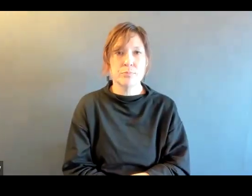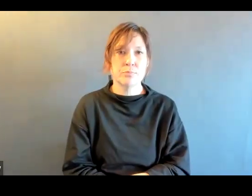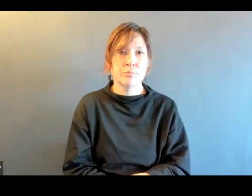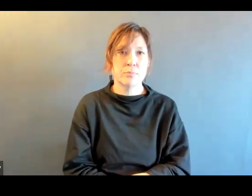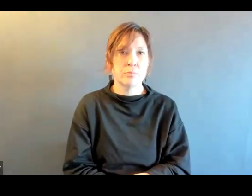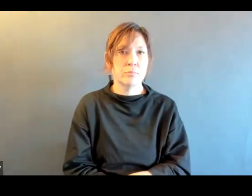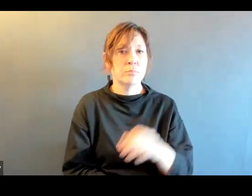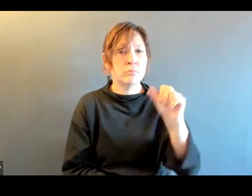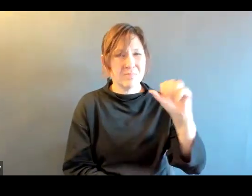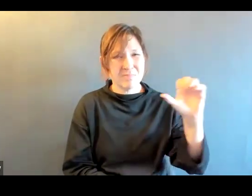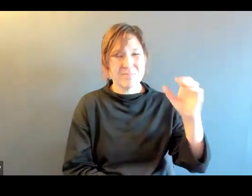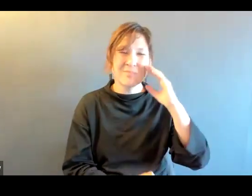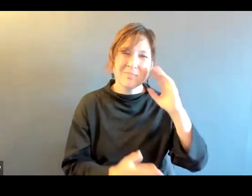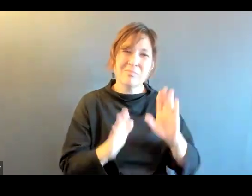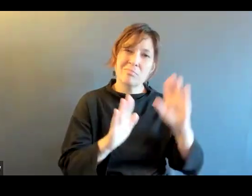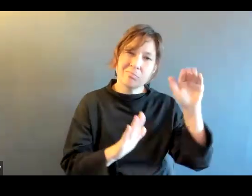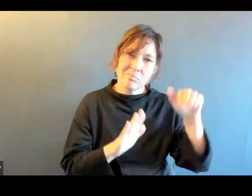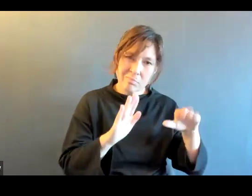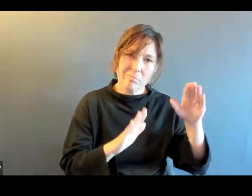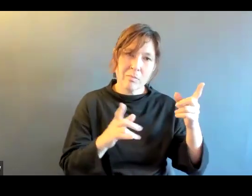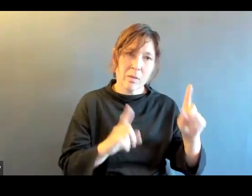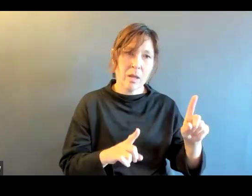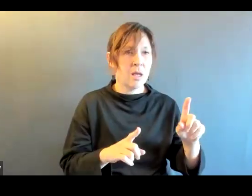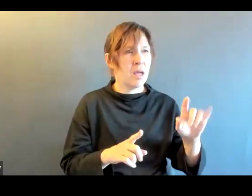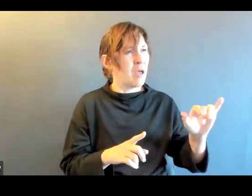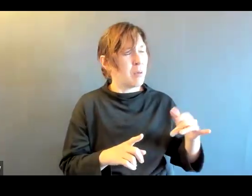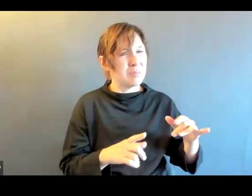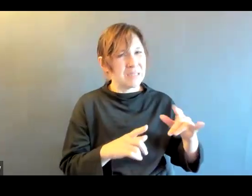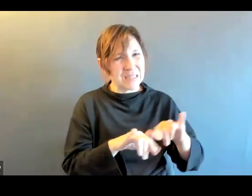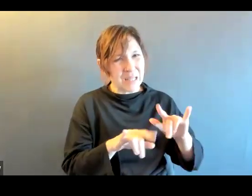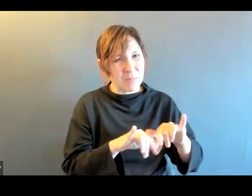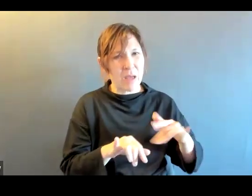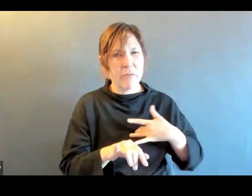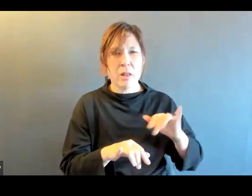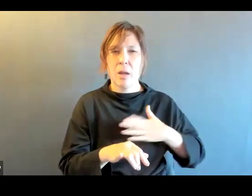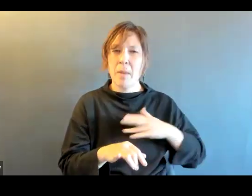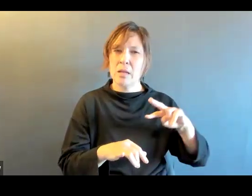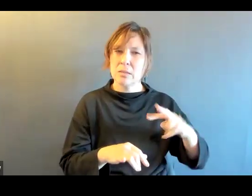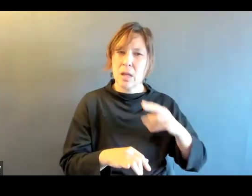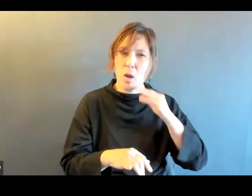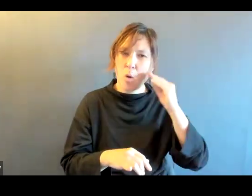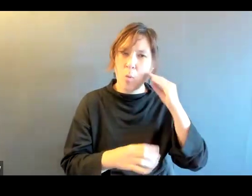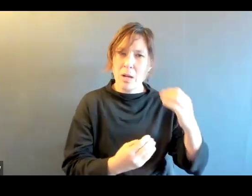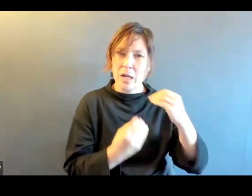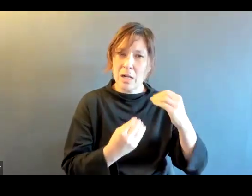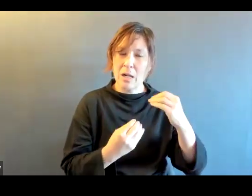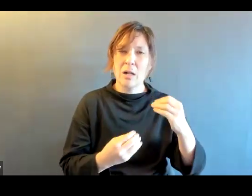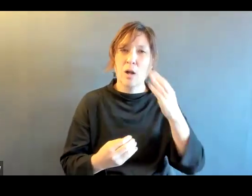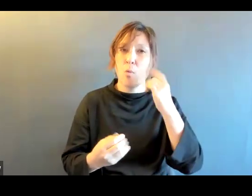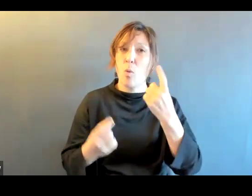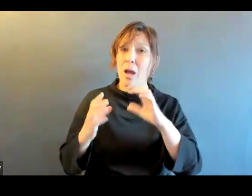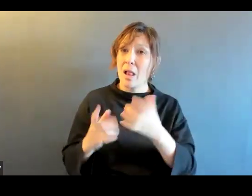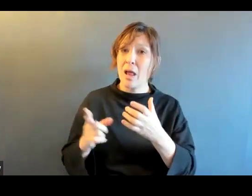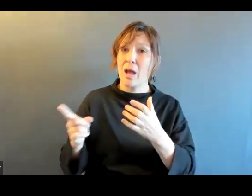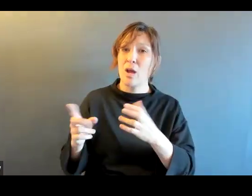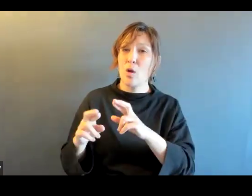ACC has its ups and downs, but at the end of the day, it's my second home. ACC has taught me a lot. For example, in Mr. Dominguez's class, we're already about to